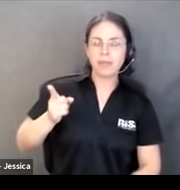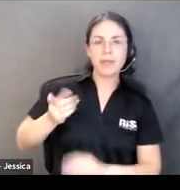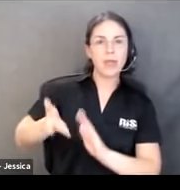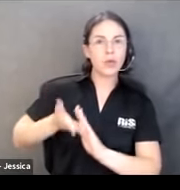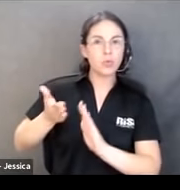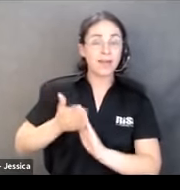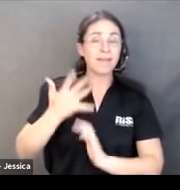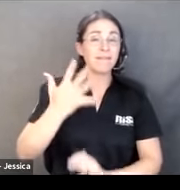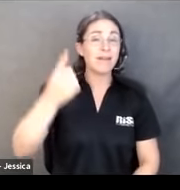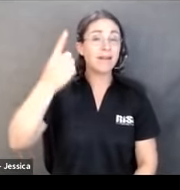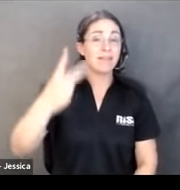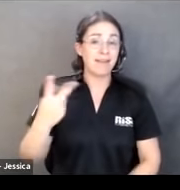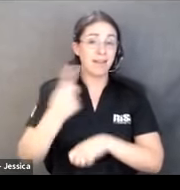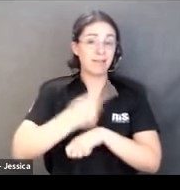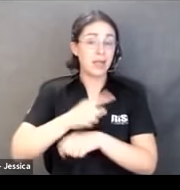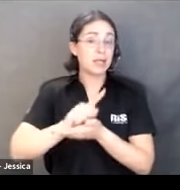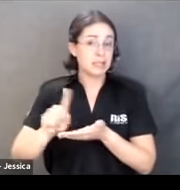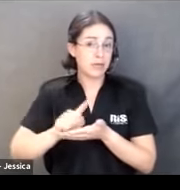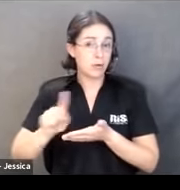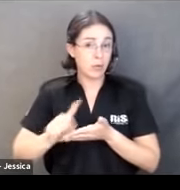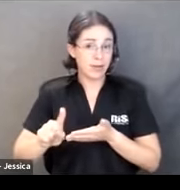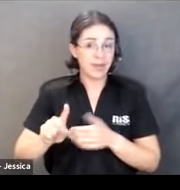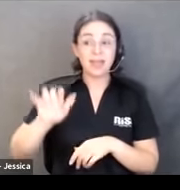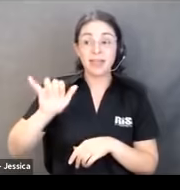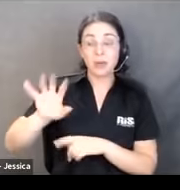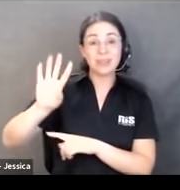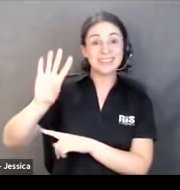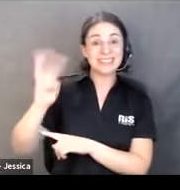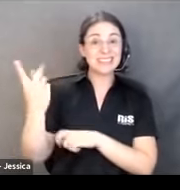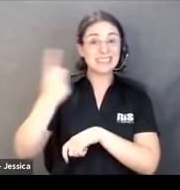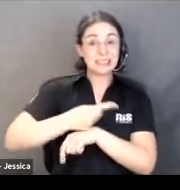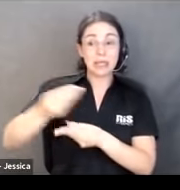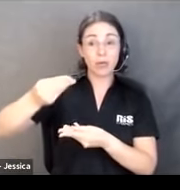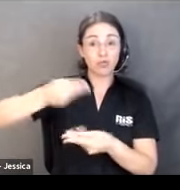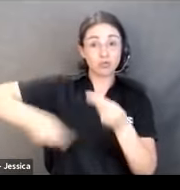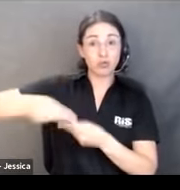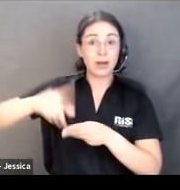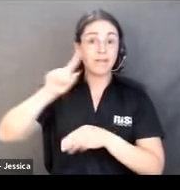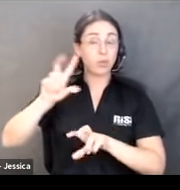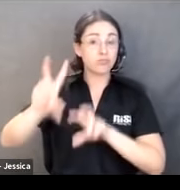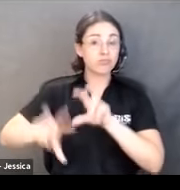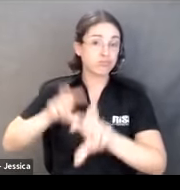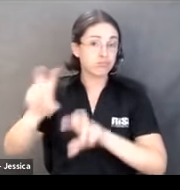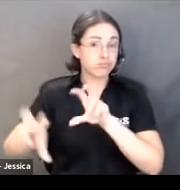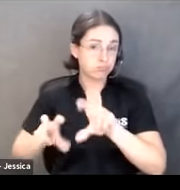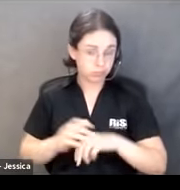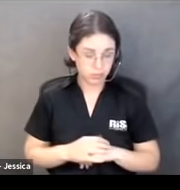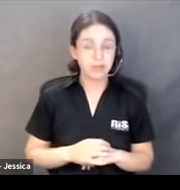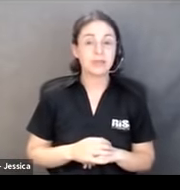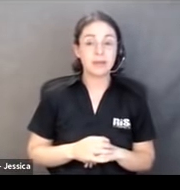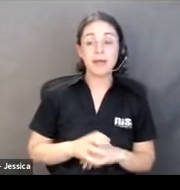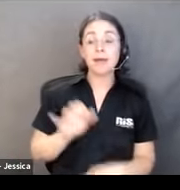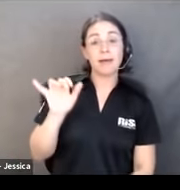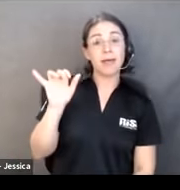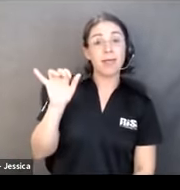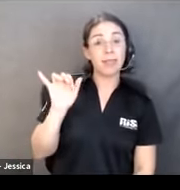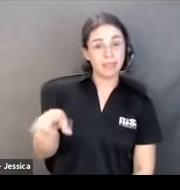5.5 days a week. There was a sixth day of trading, and that